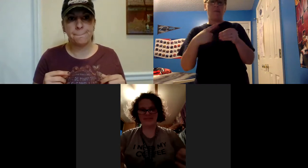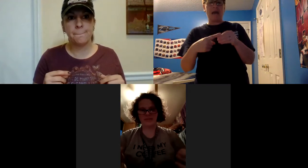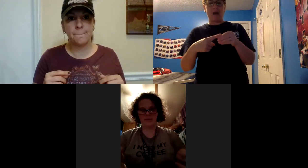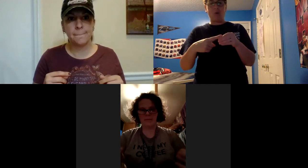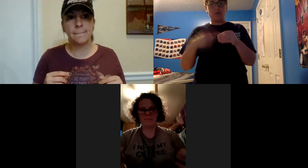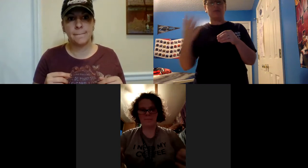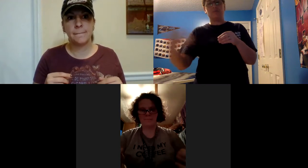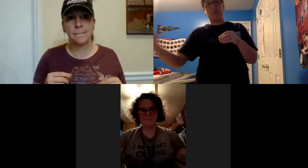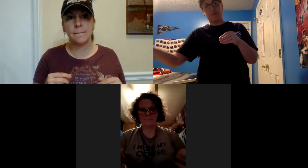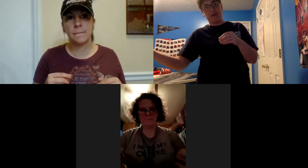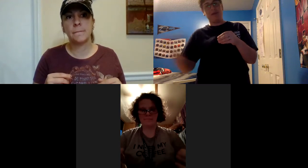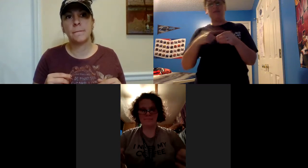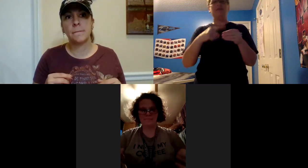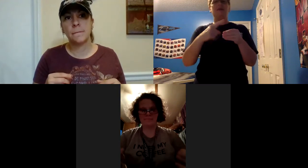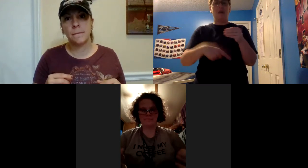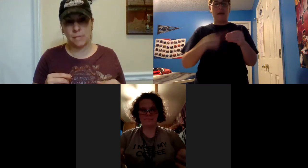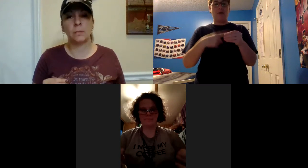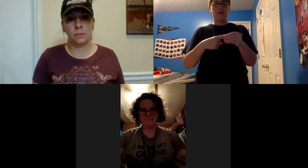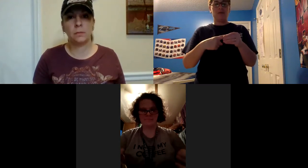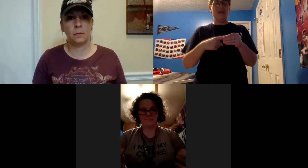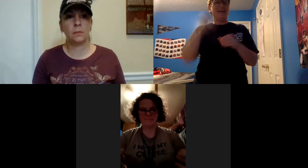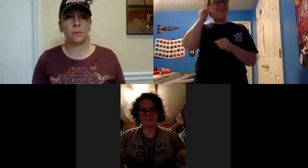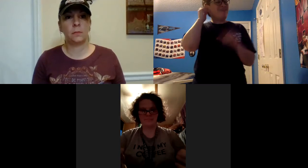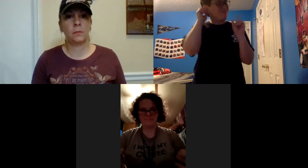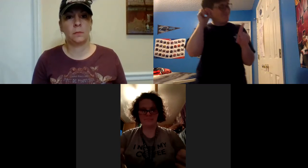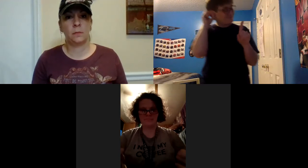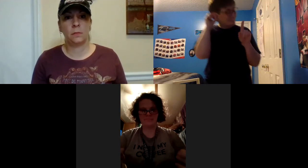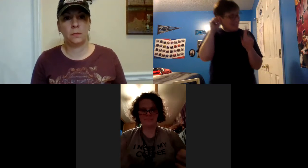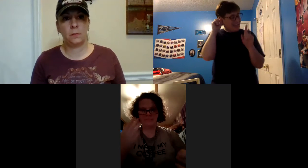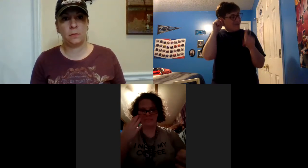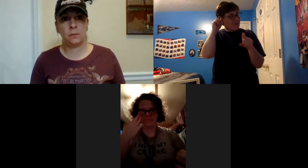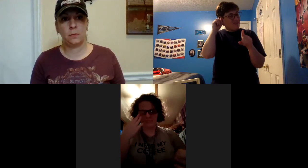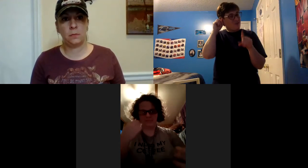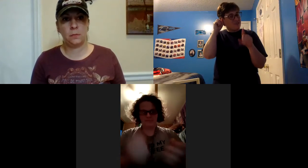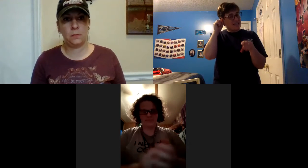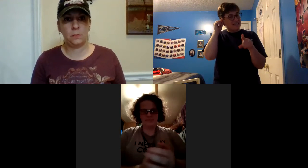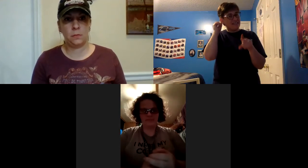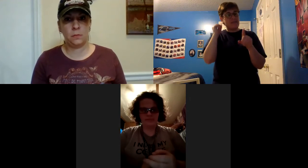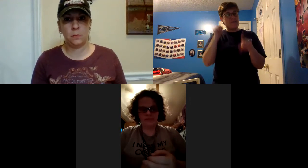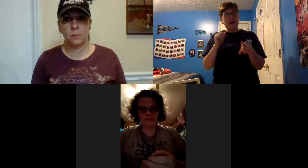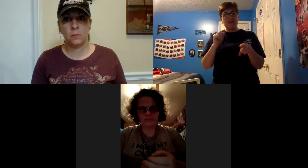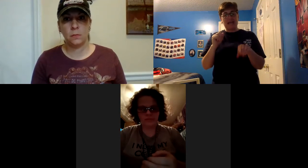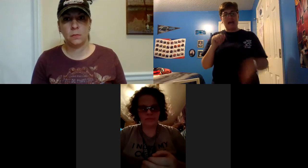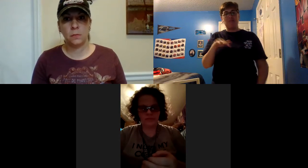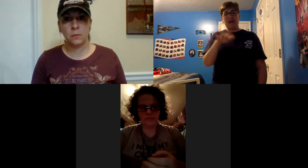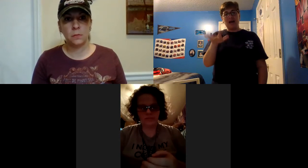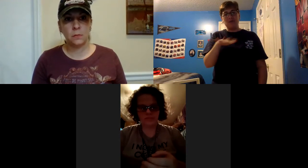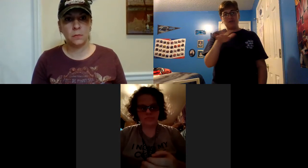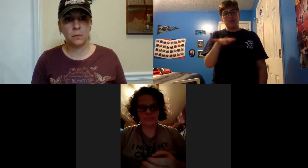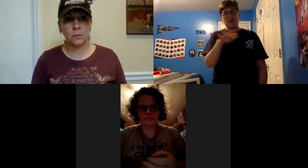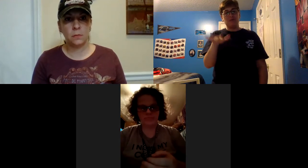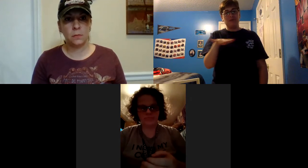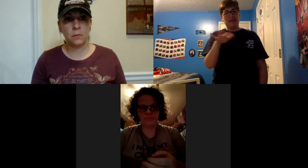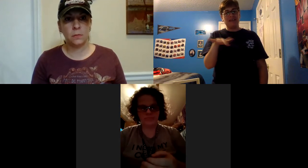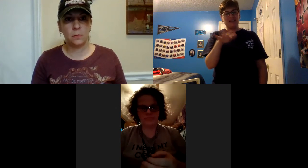talking about blah, blah, blah, about. Now, if you say this is about to happen, I would